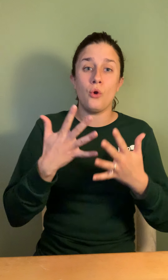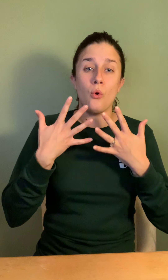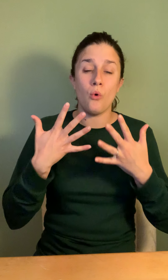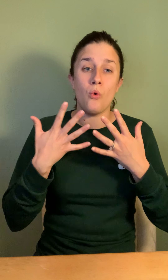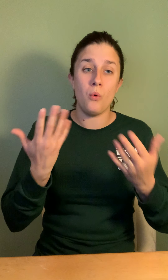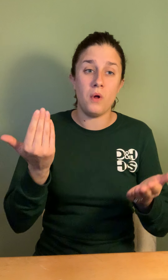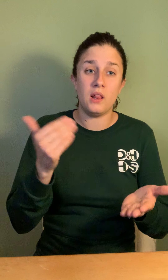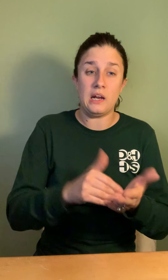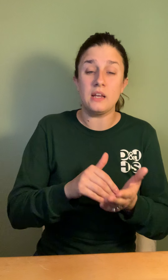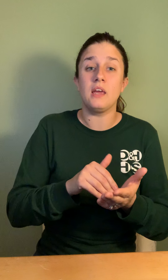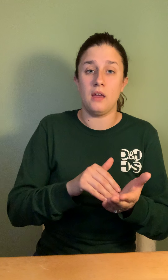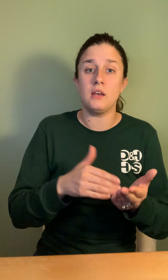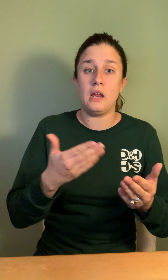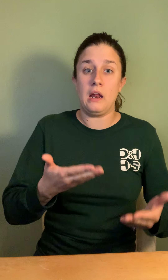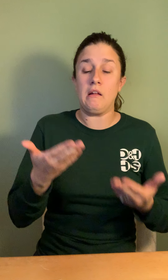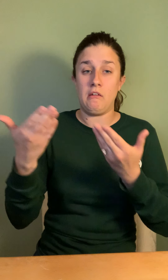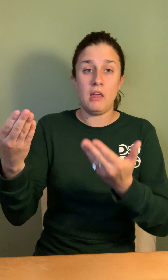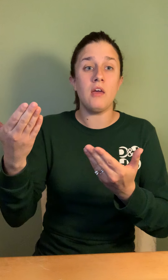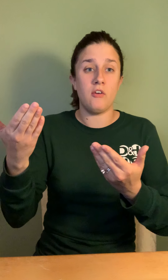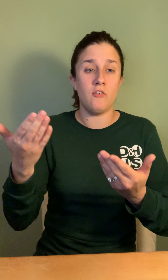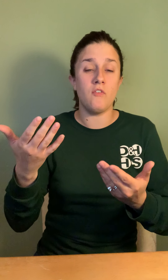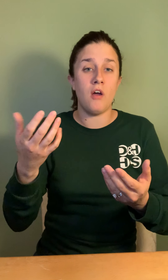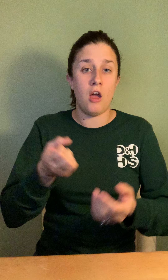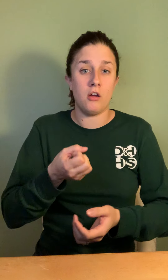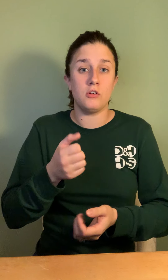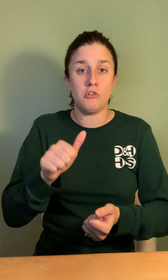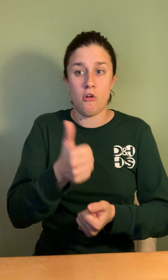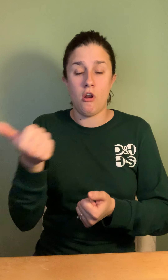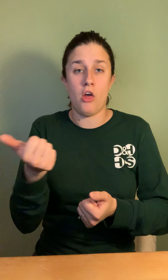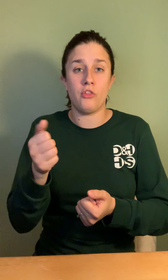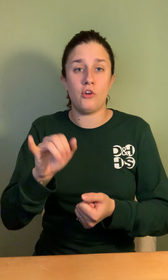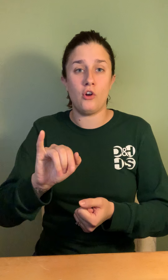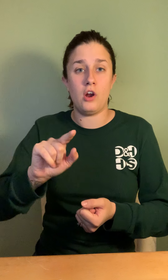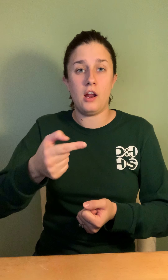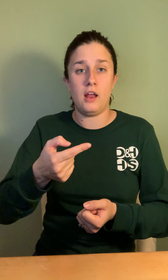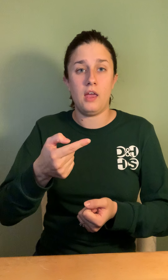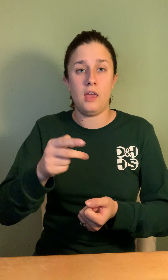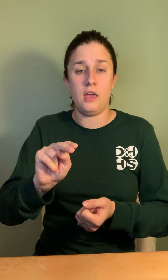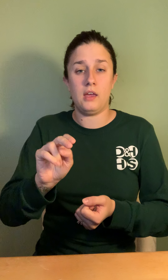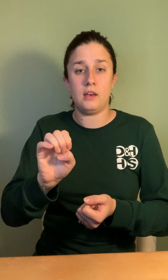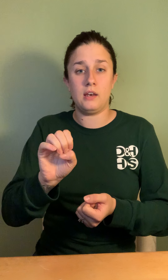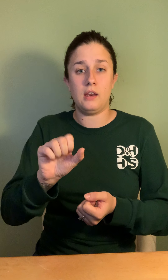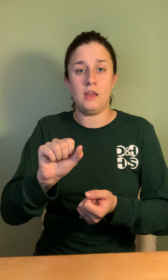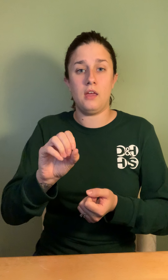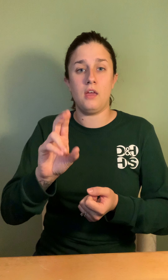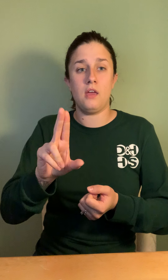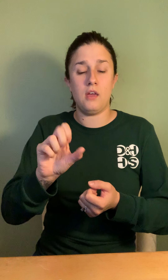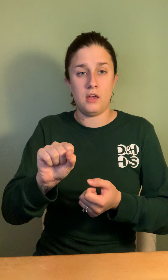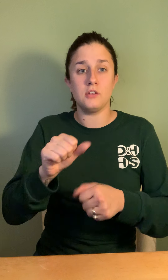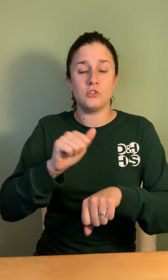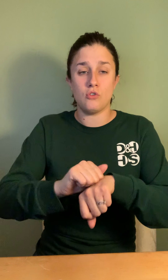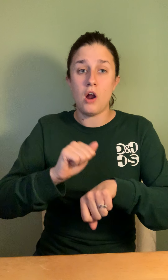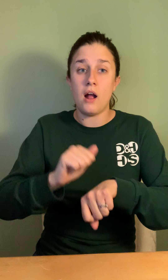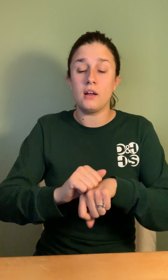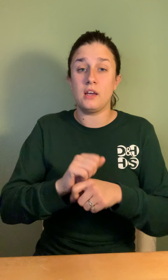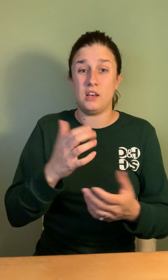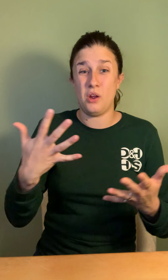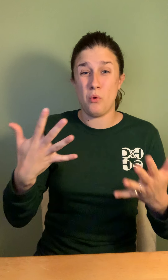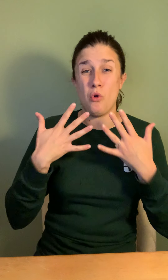us another igneous rock. But maybe this time it will cool quickly and give us something